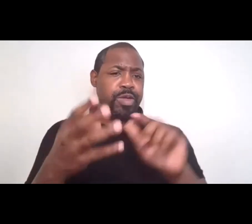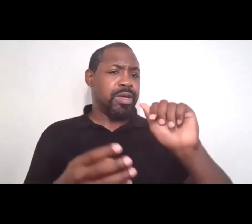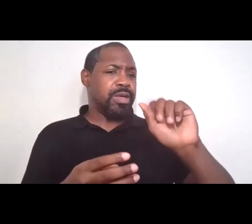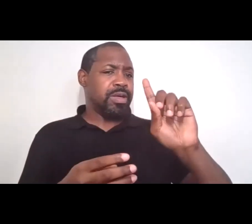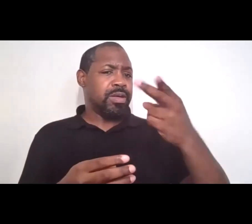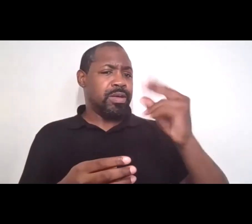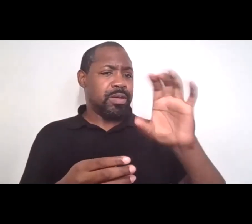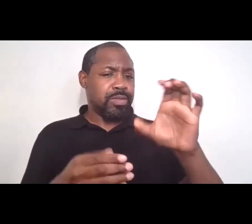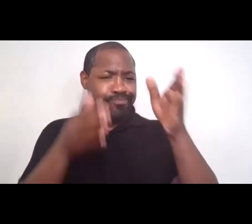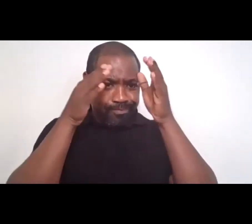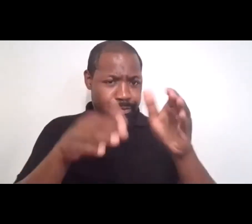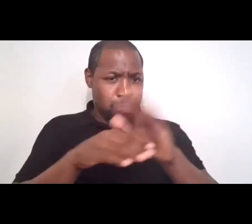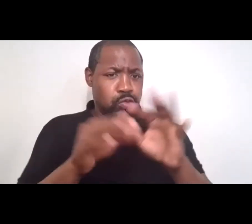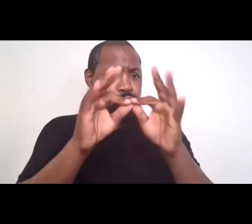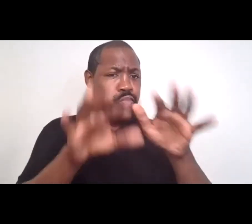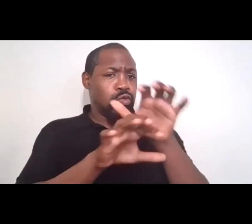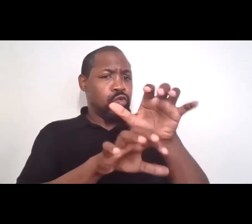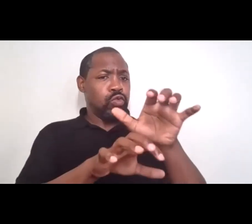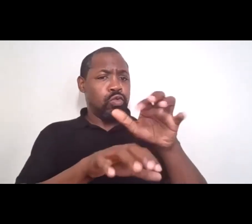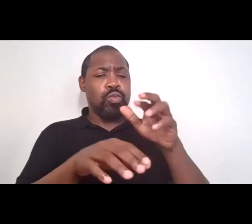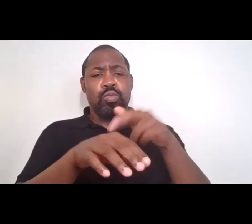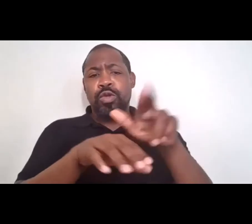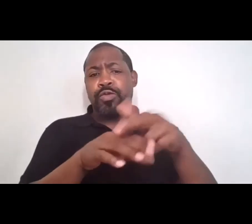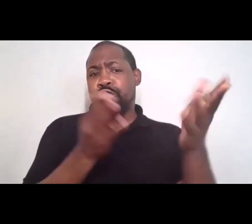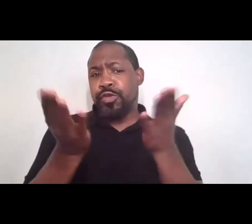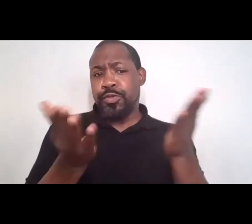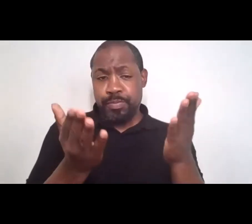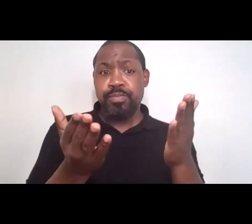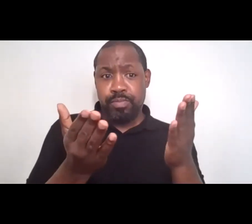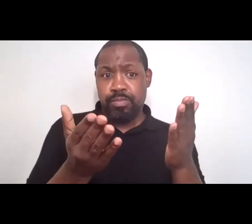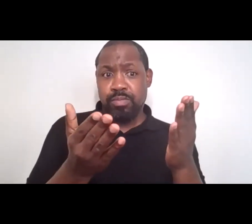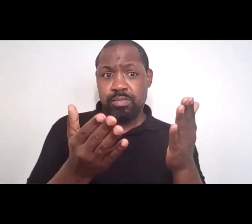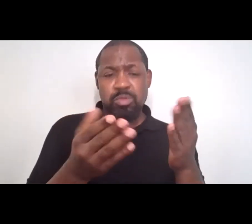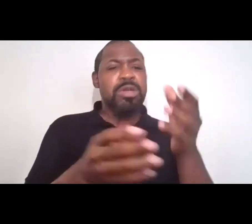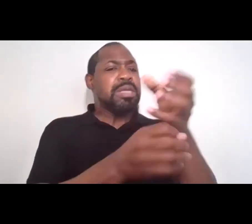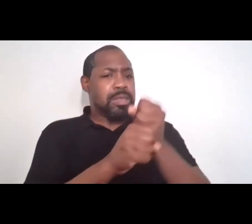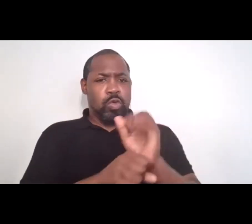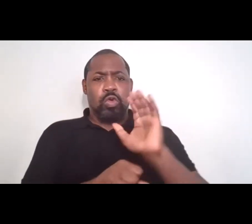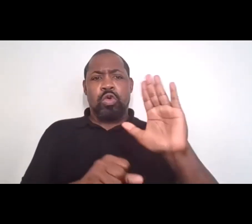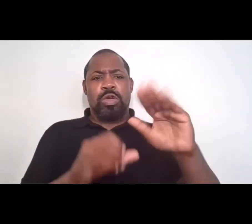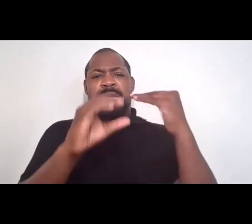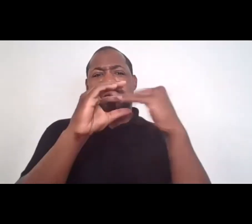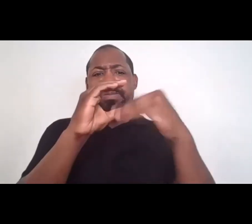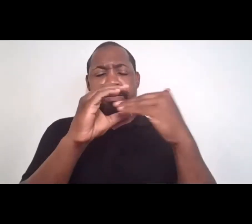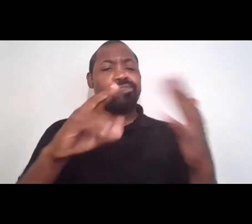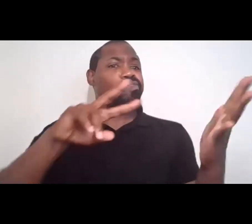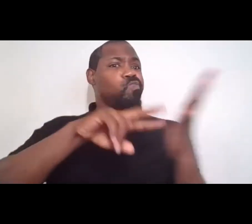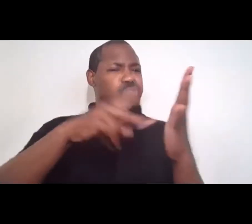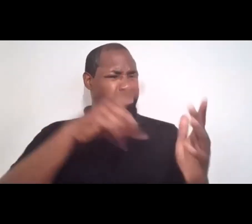healthcare as well as ad hoc, and to have those positions available. So those